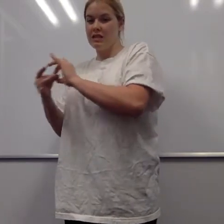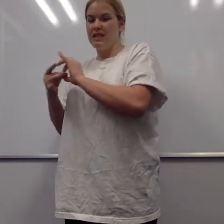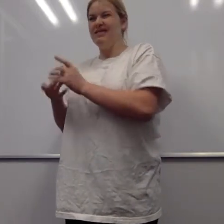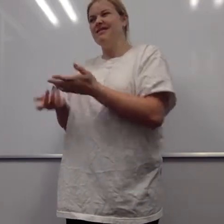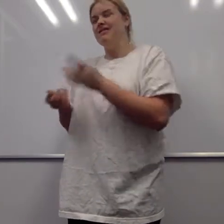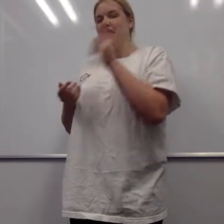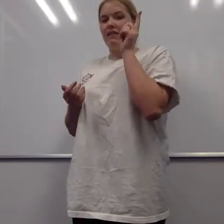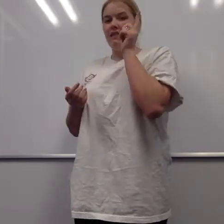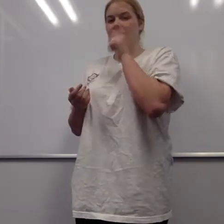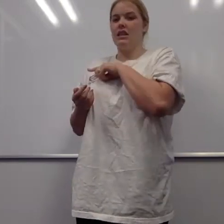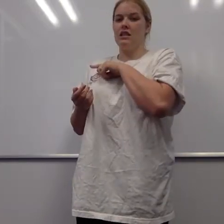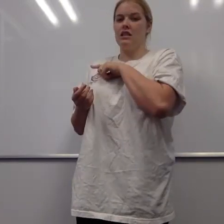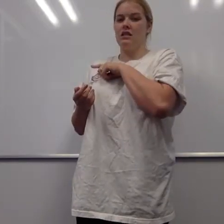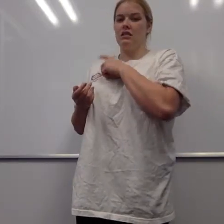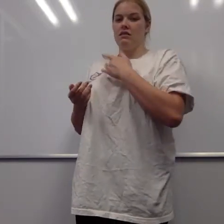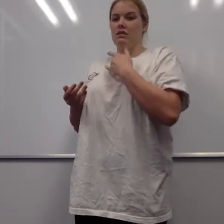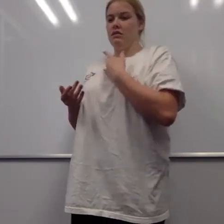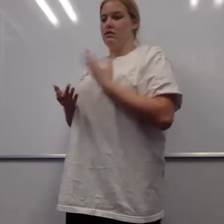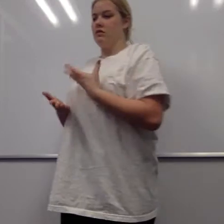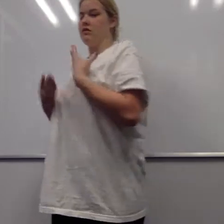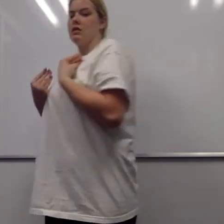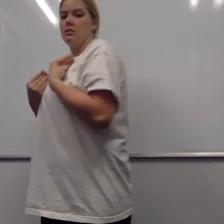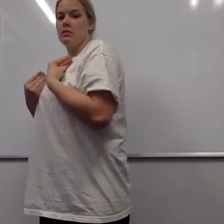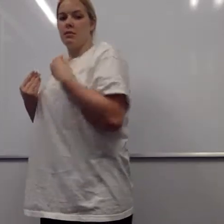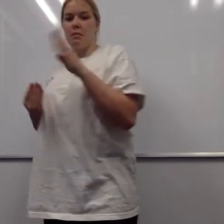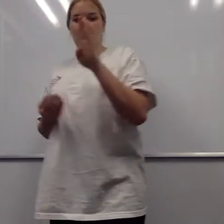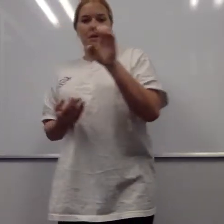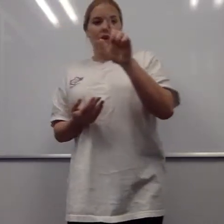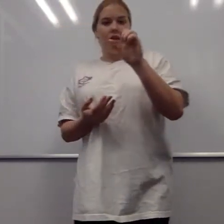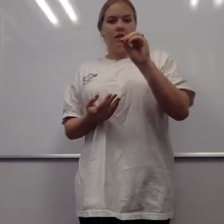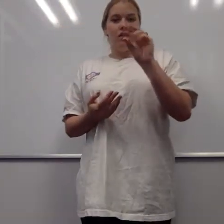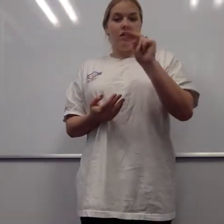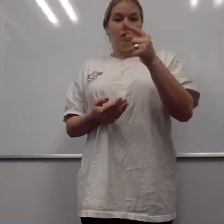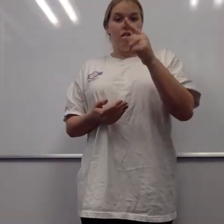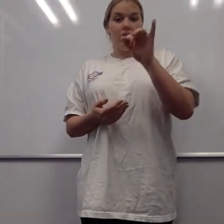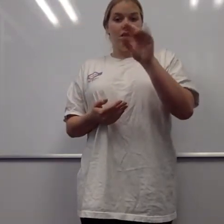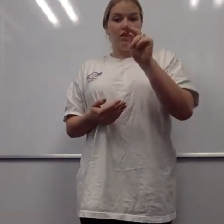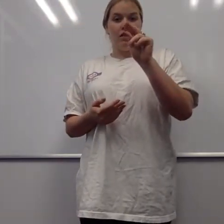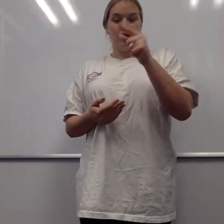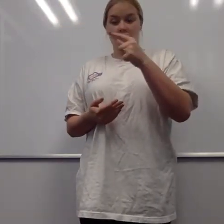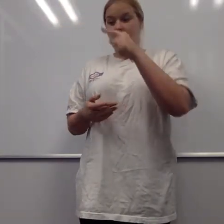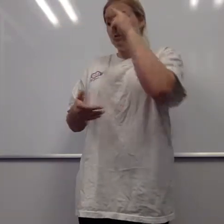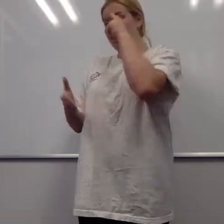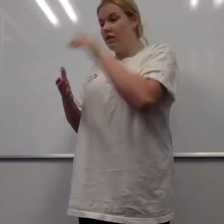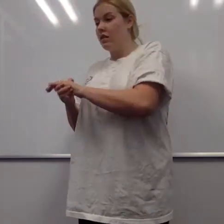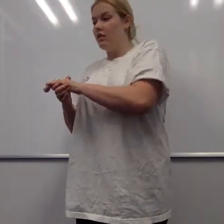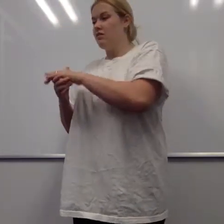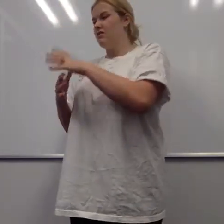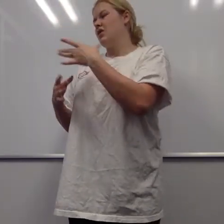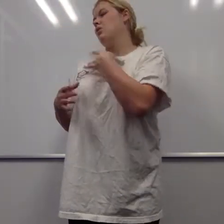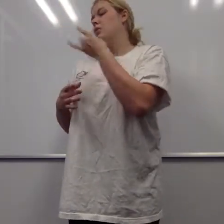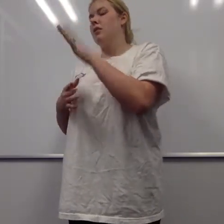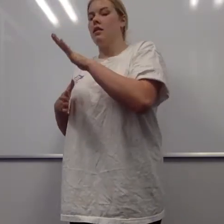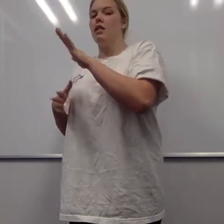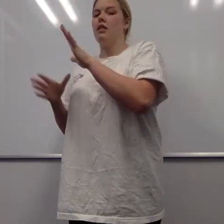of belonging. You're valued for what you believe, for who you hate, not for who you are. True belonging